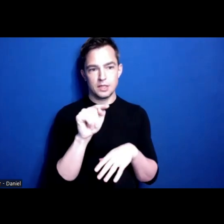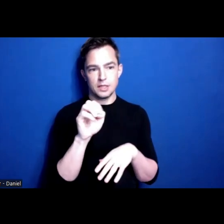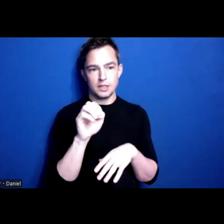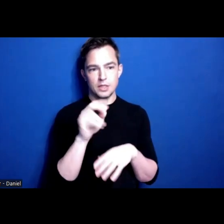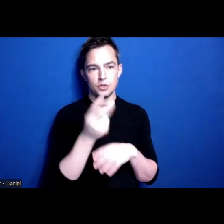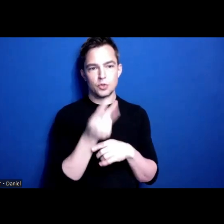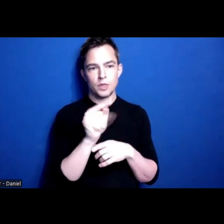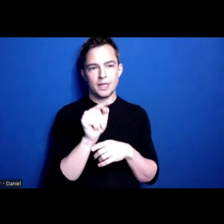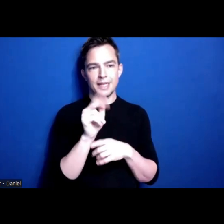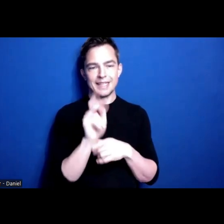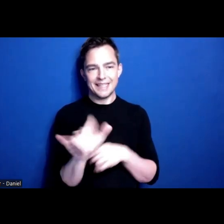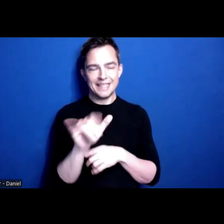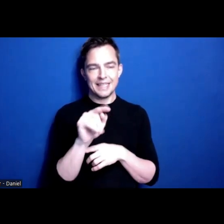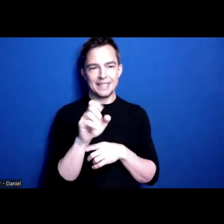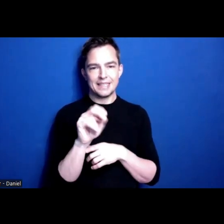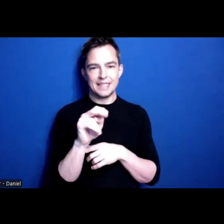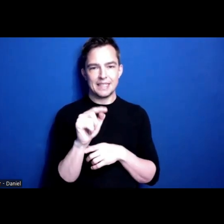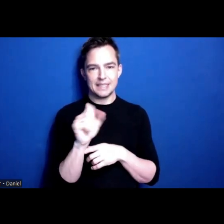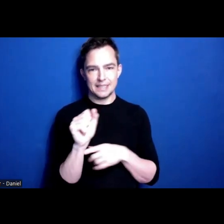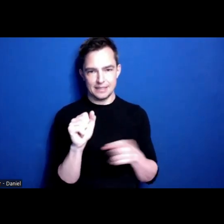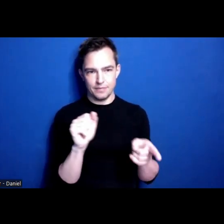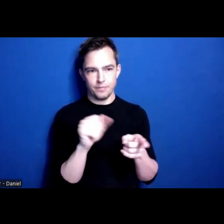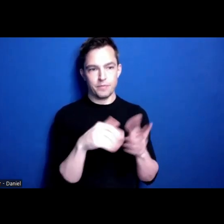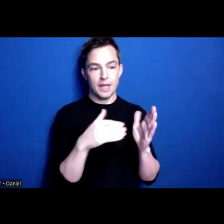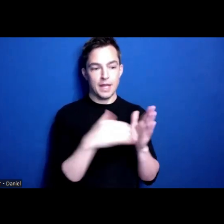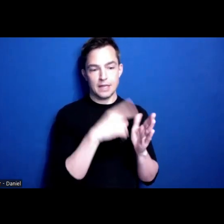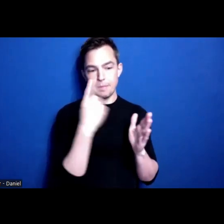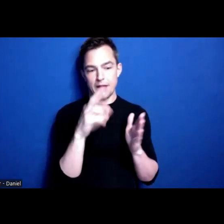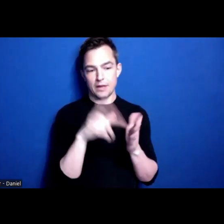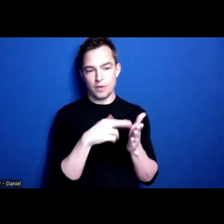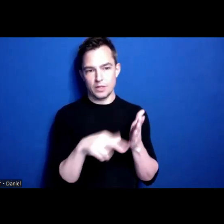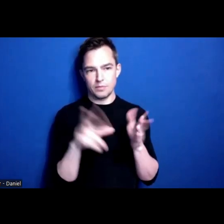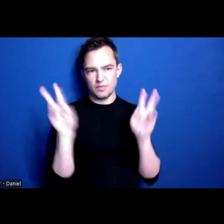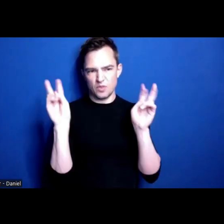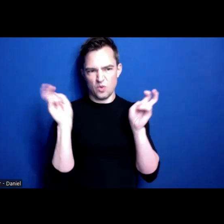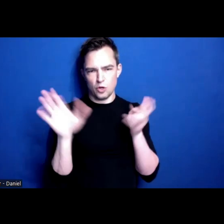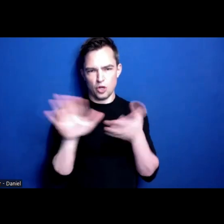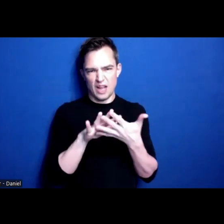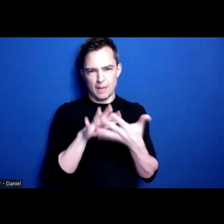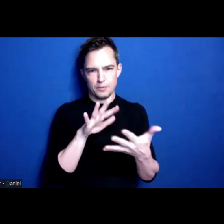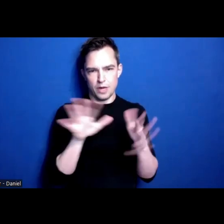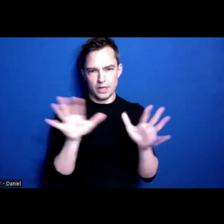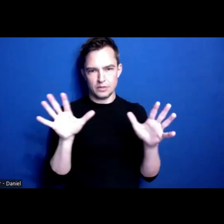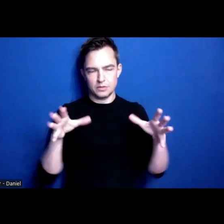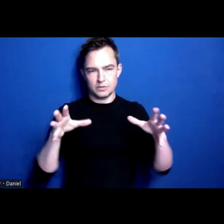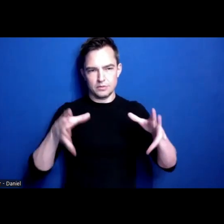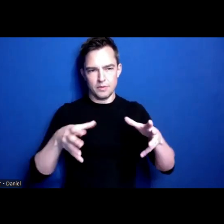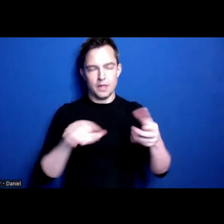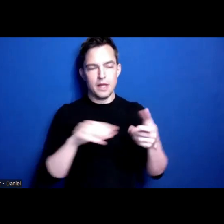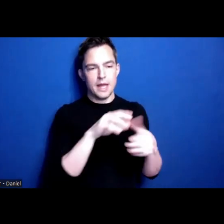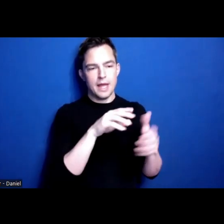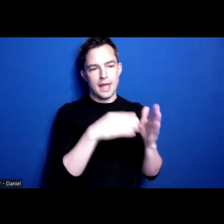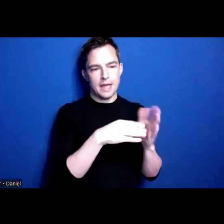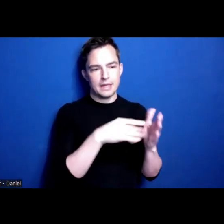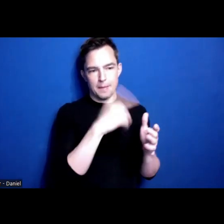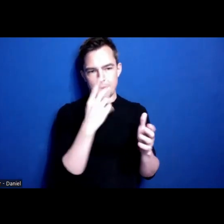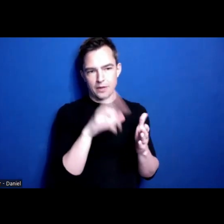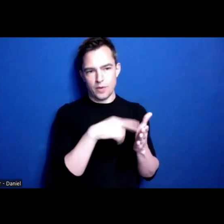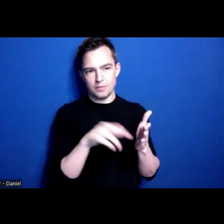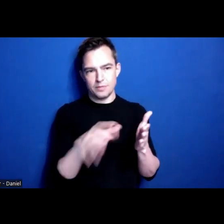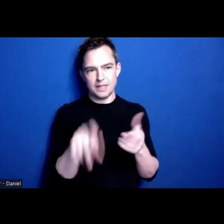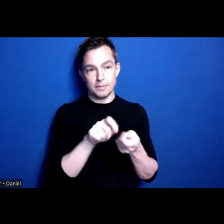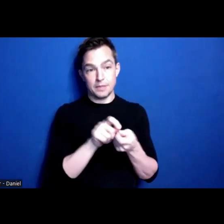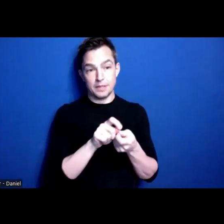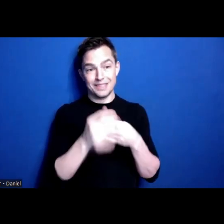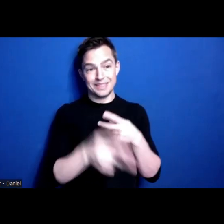two key tenets. One, that anti-Black racism, and I'm quoting her abstract, in fact, here, that anti-Black racism is a particular form